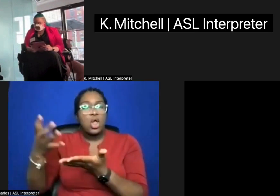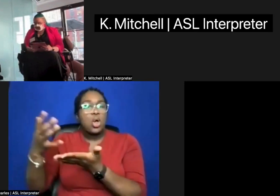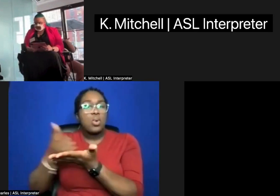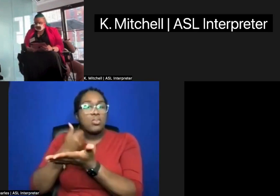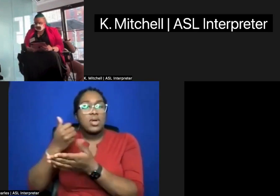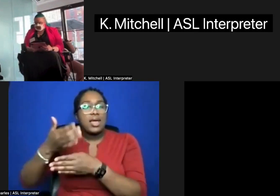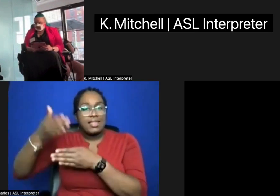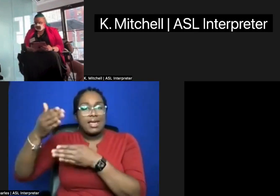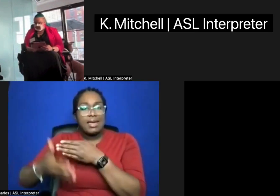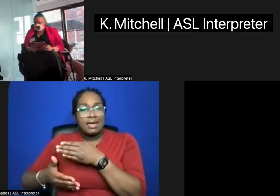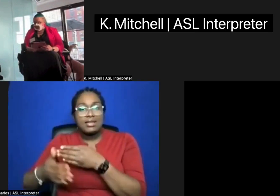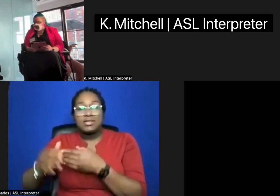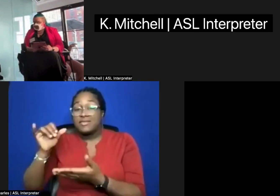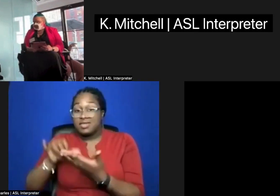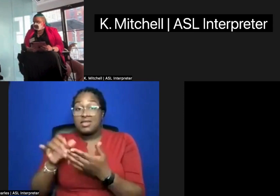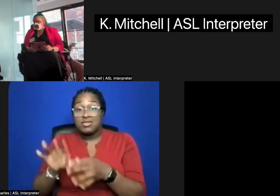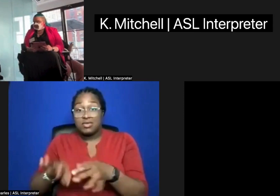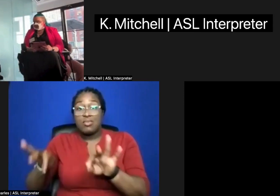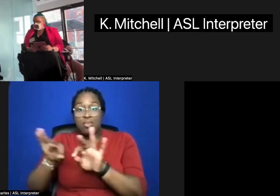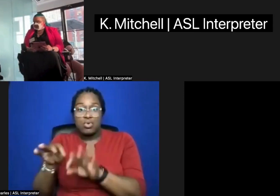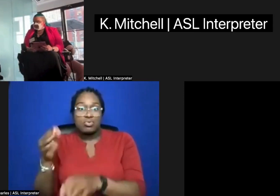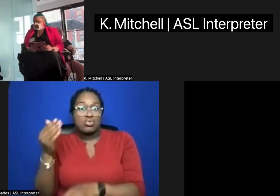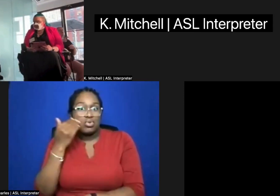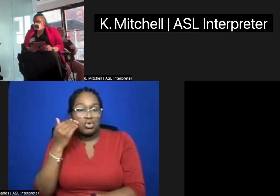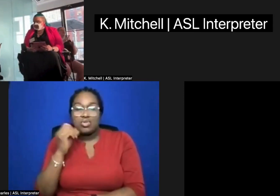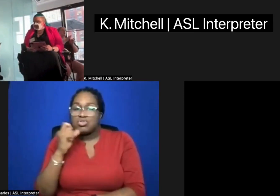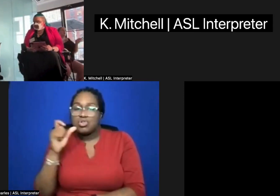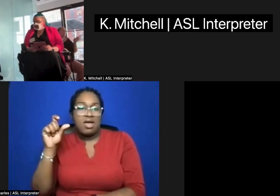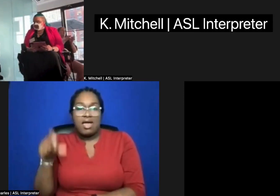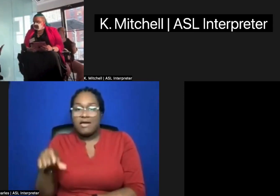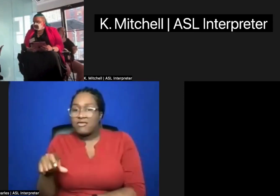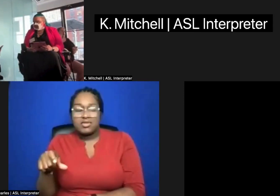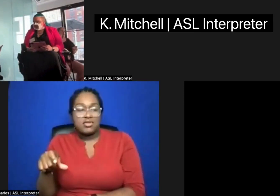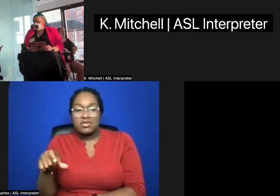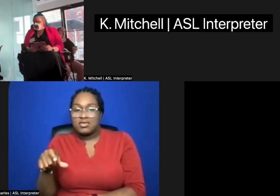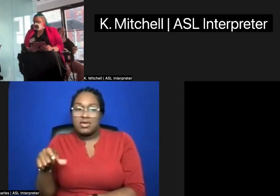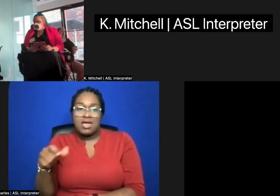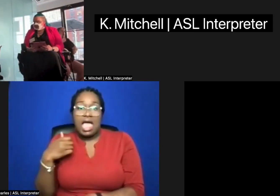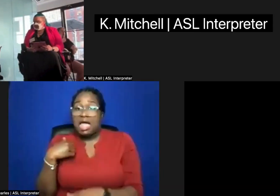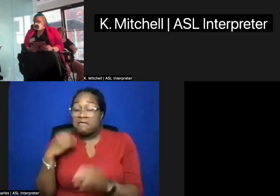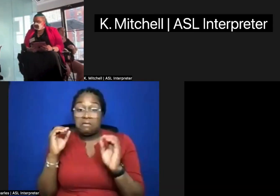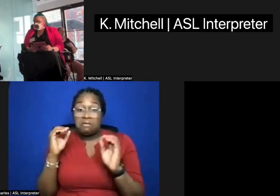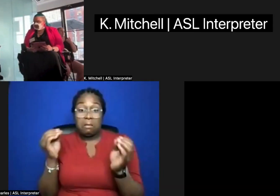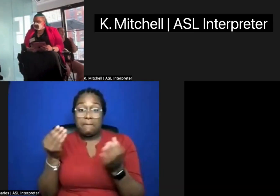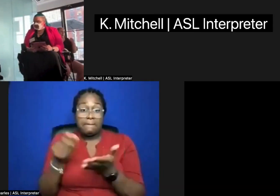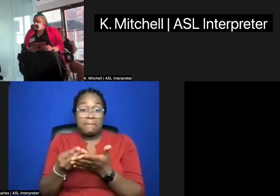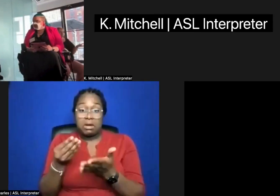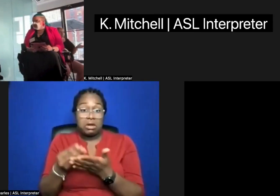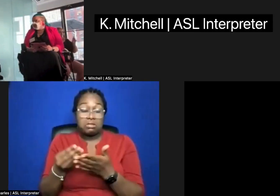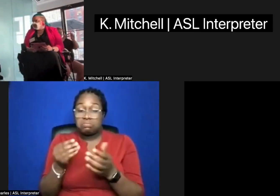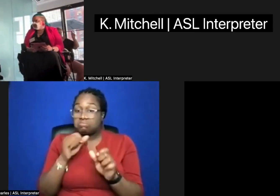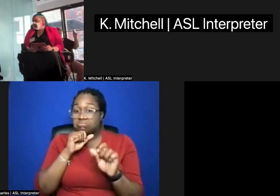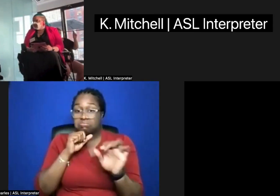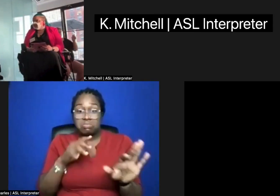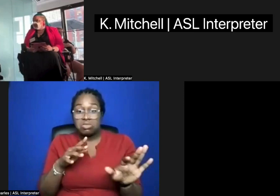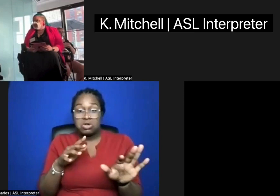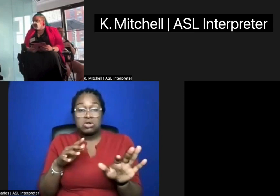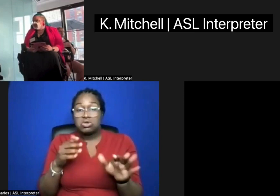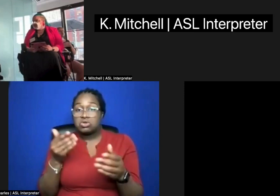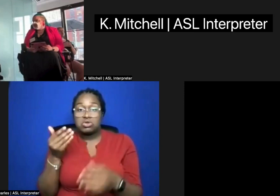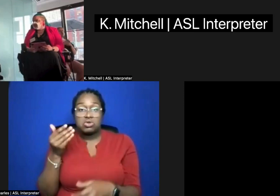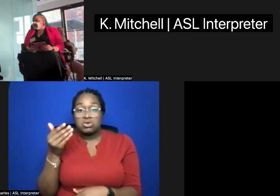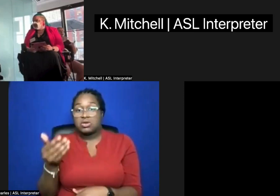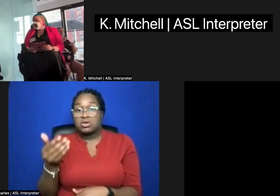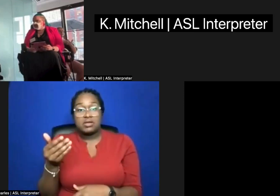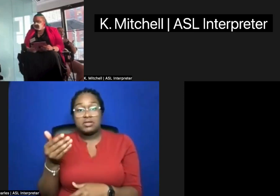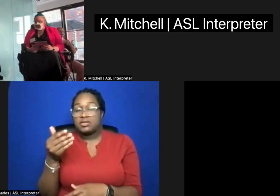I think that's really important to know, that you don't necessarily have to have any money whatsoever to come forward and to